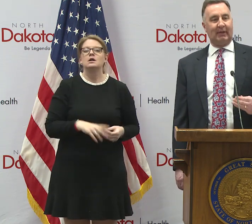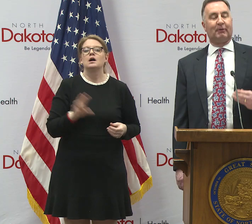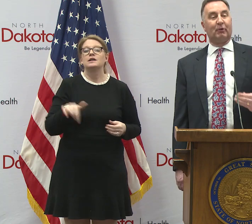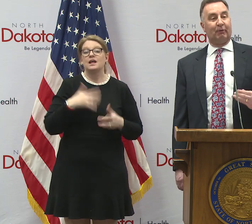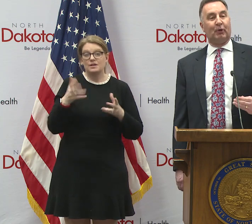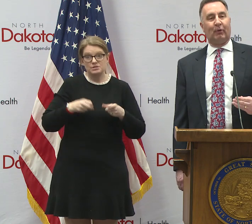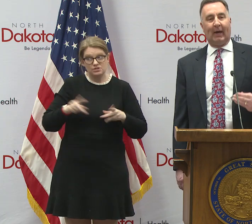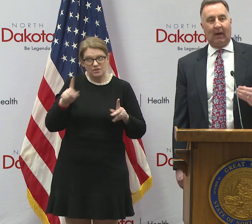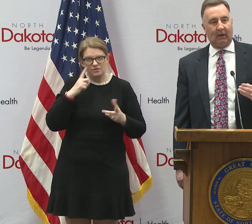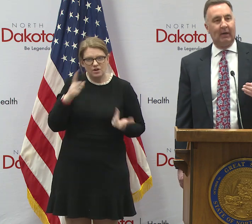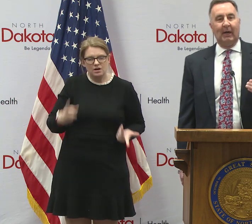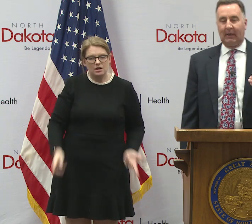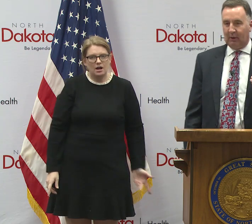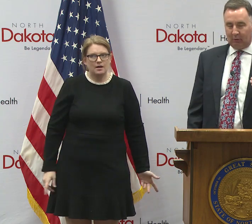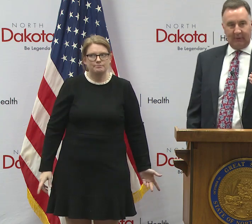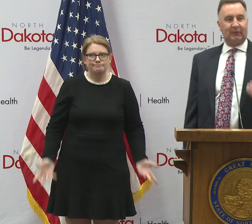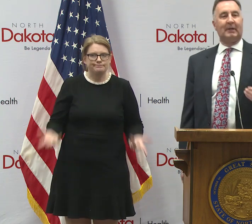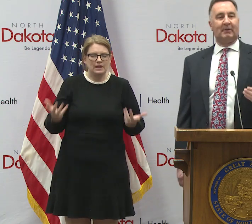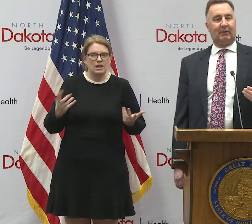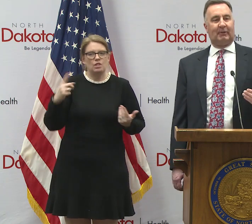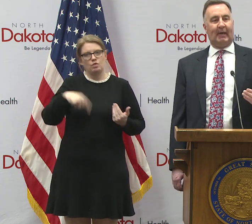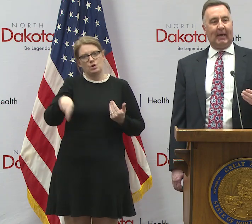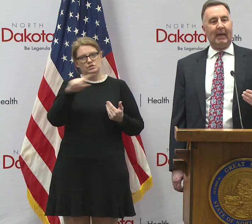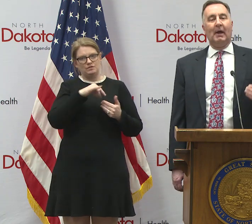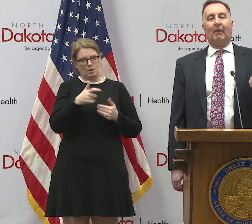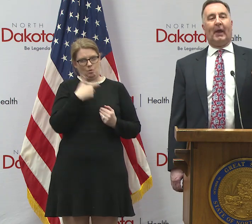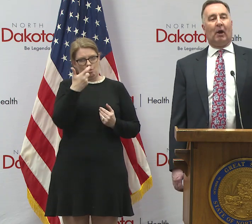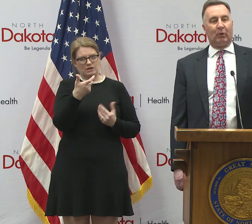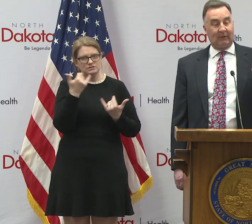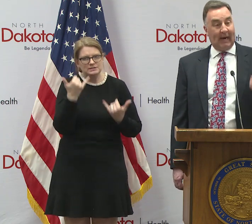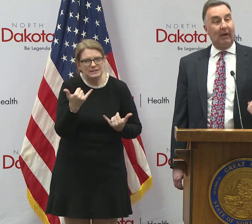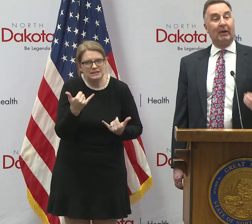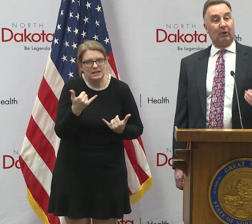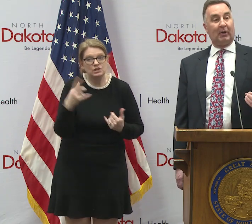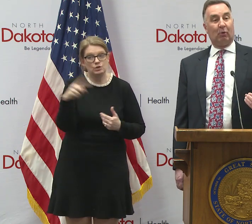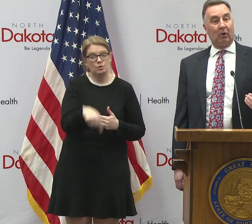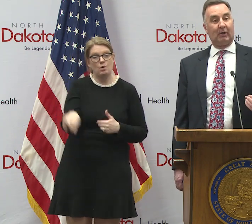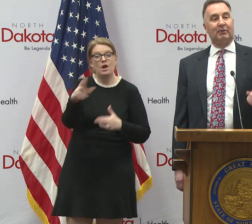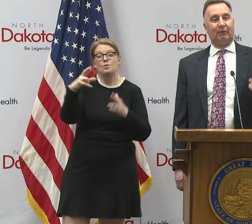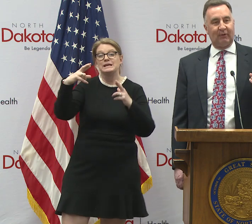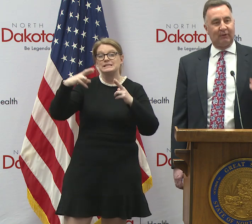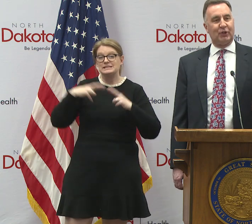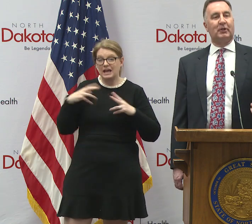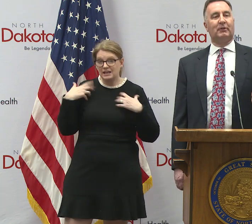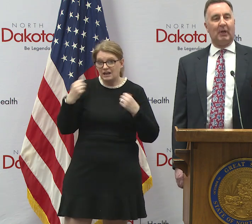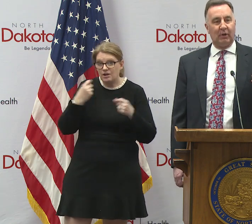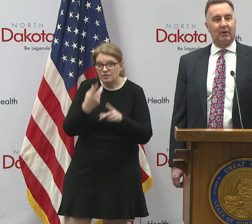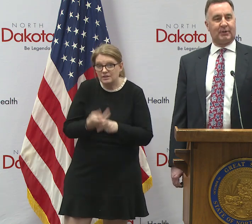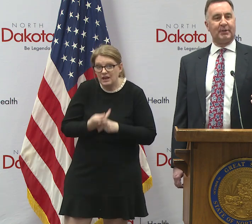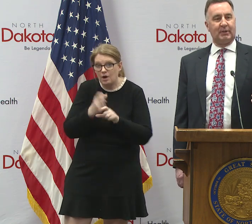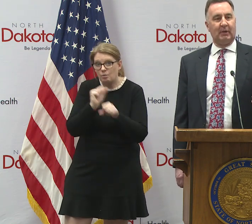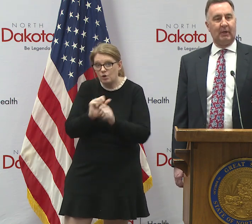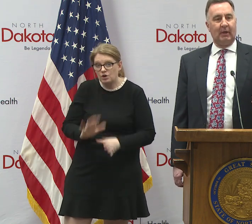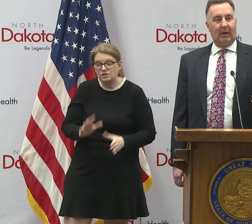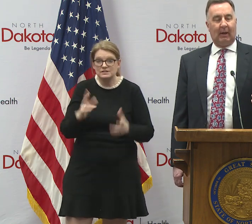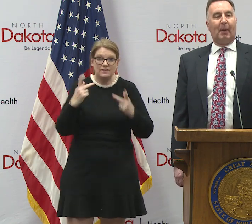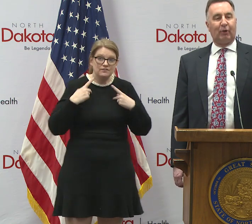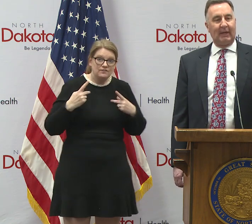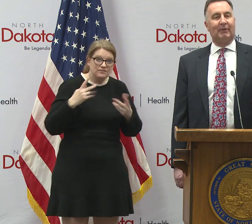is, please, those of you that are listening to this today, that are retired healthcare workers, physicians,